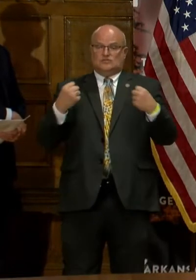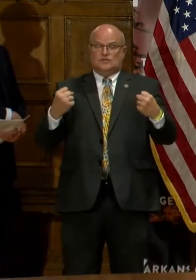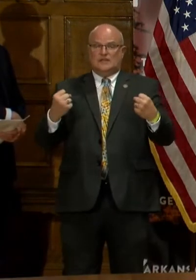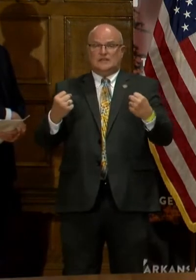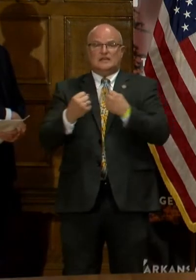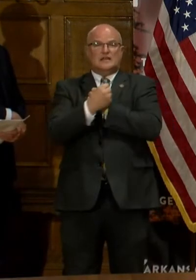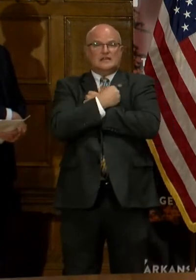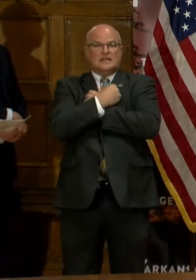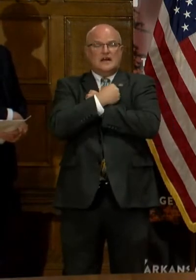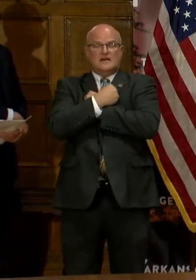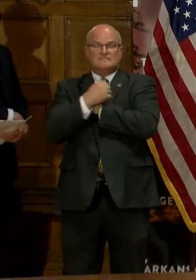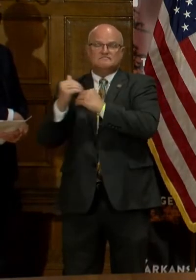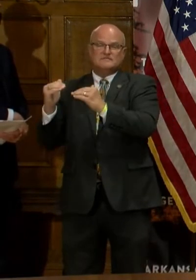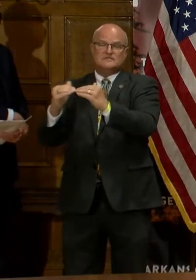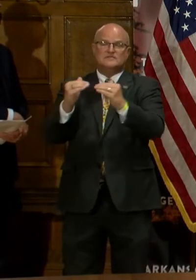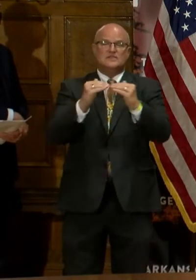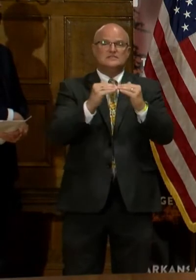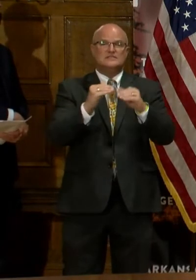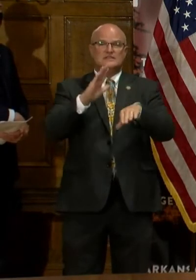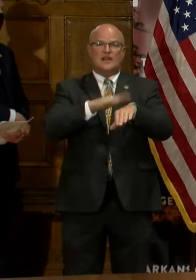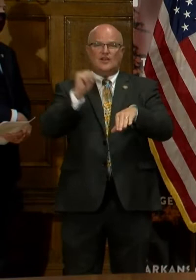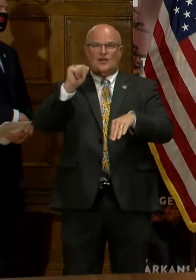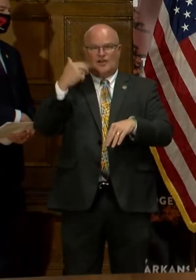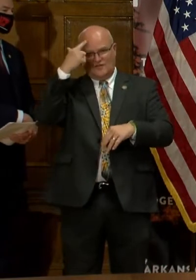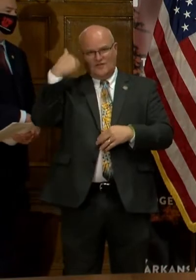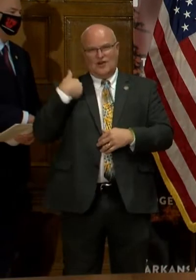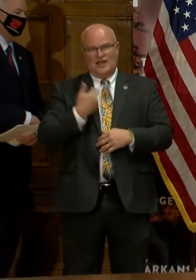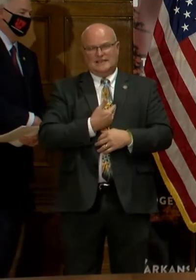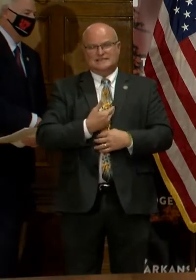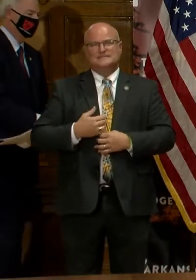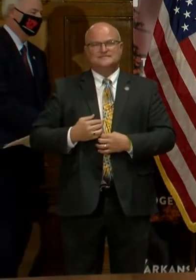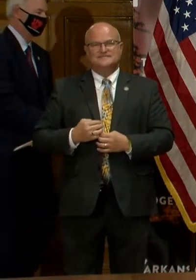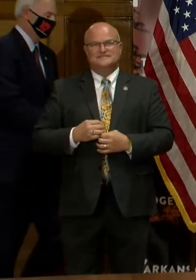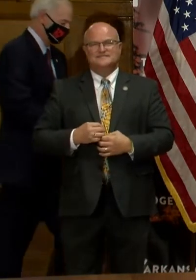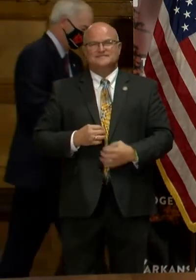the charity and justice that is our calling.